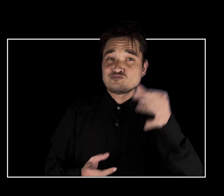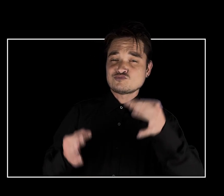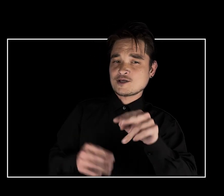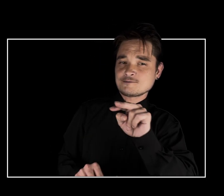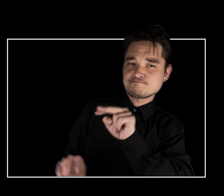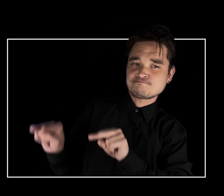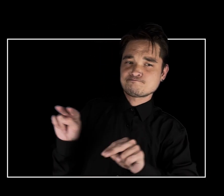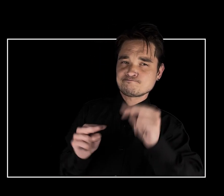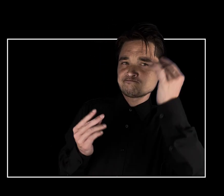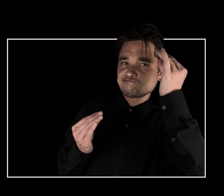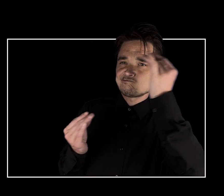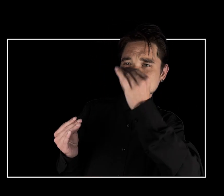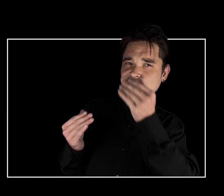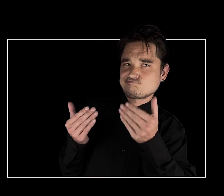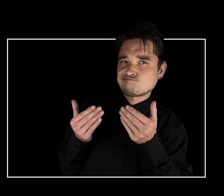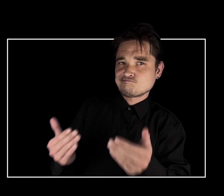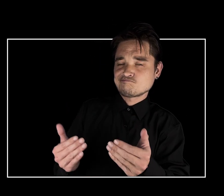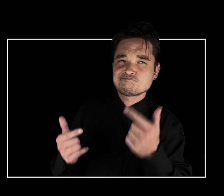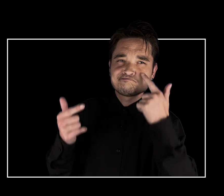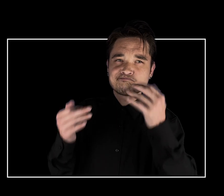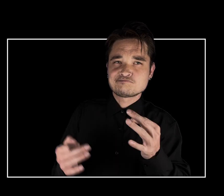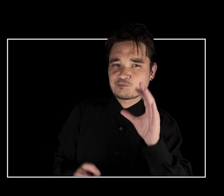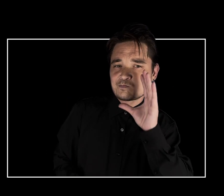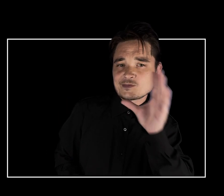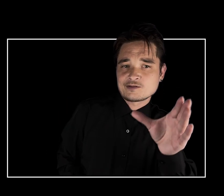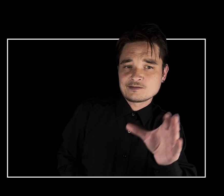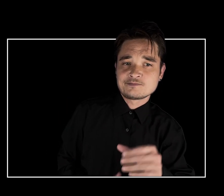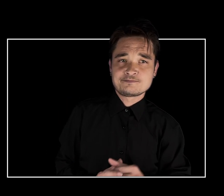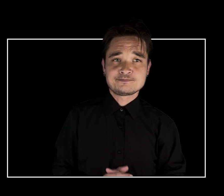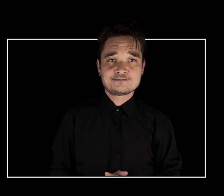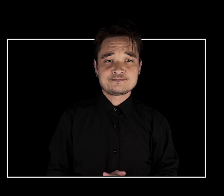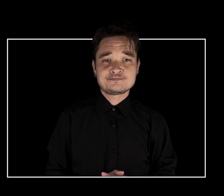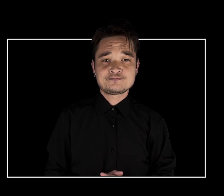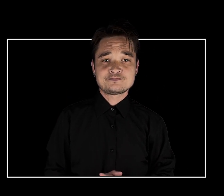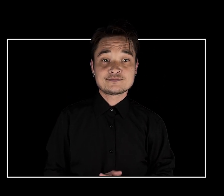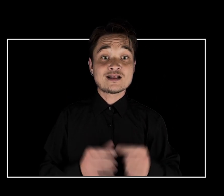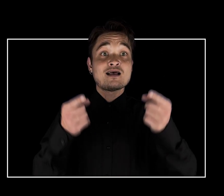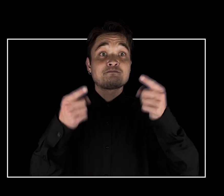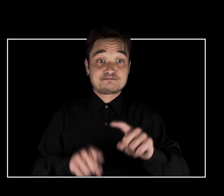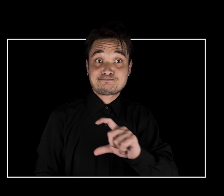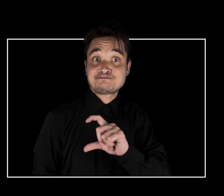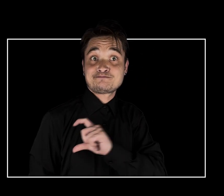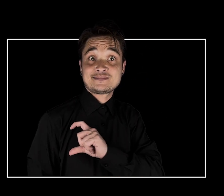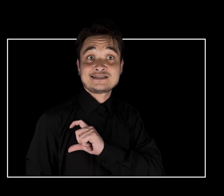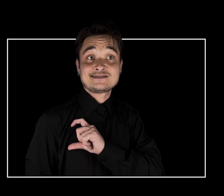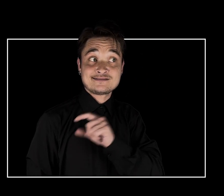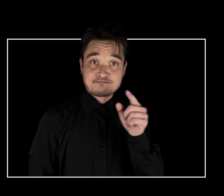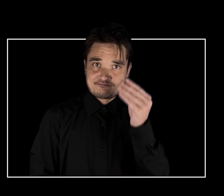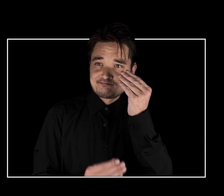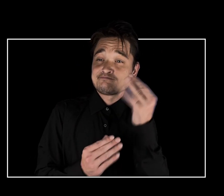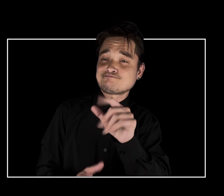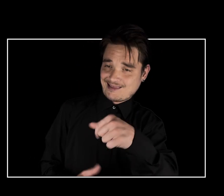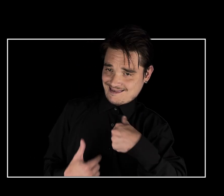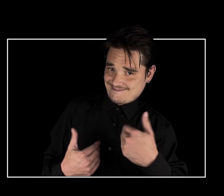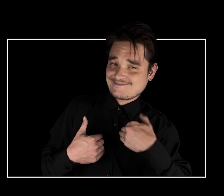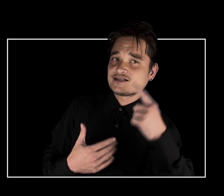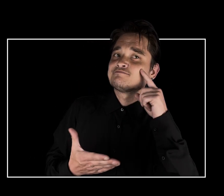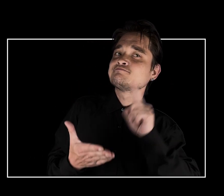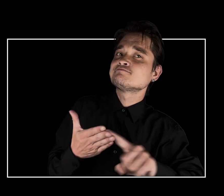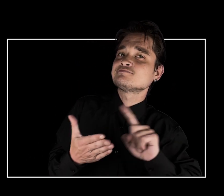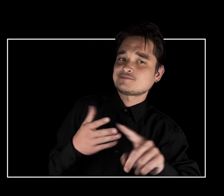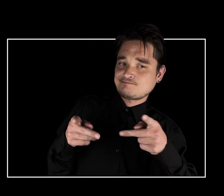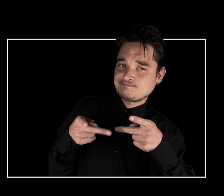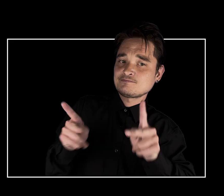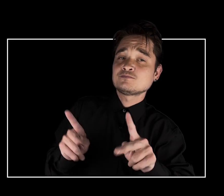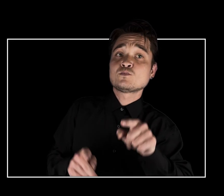the police's application for a search warrant. If the police say they have a search warrant for your possessions or your